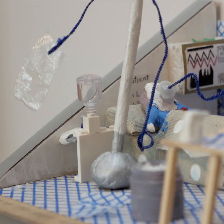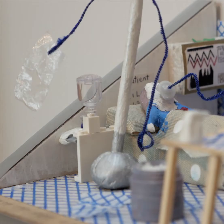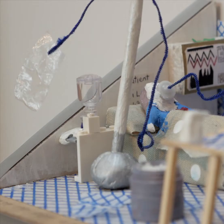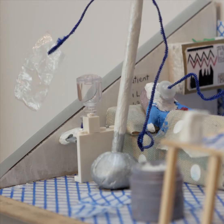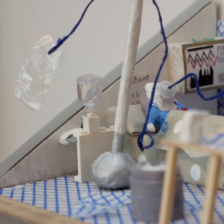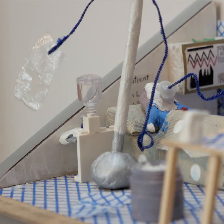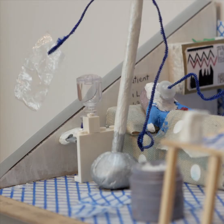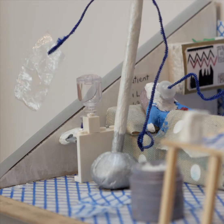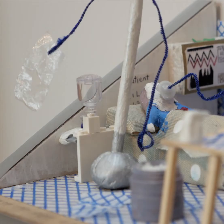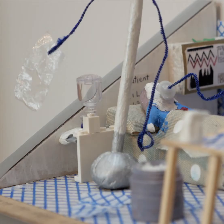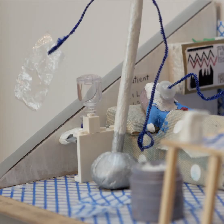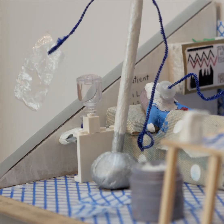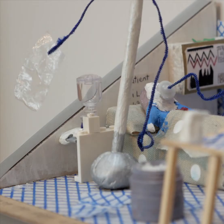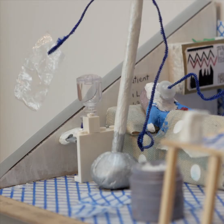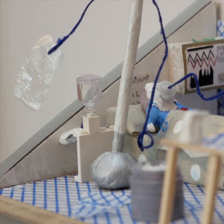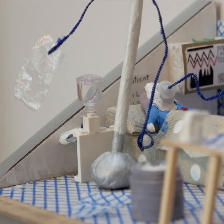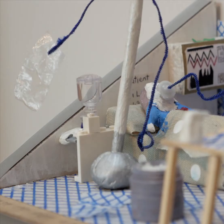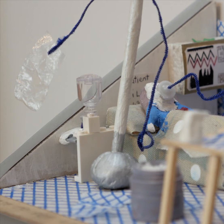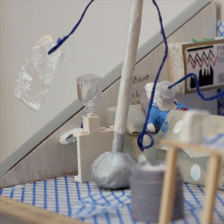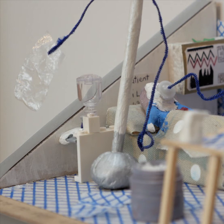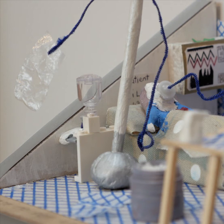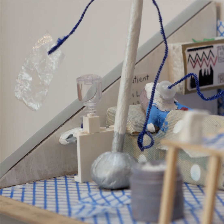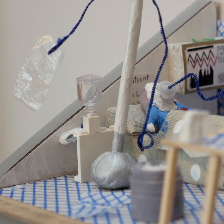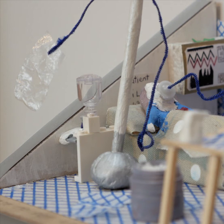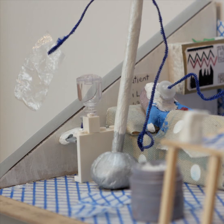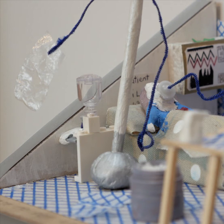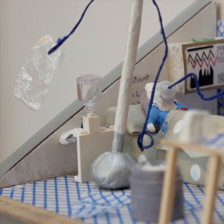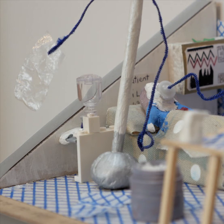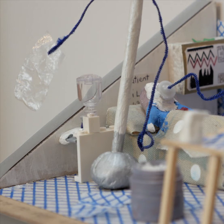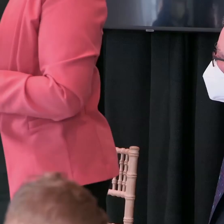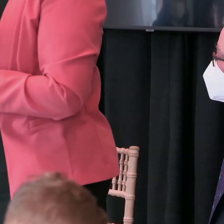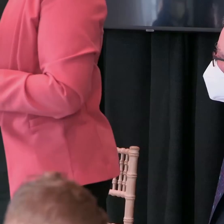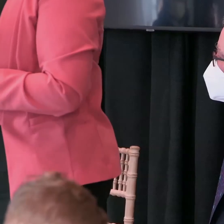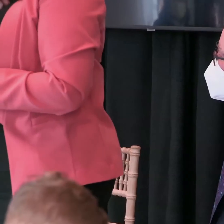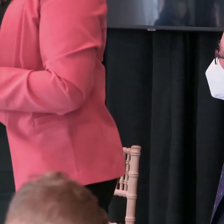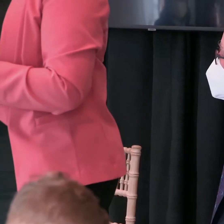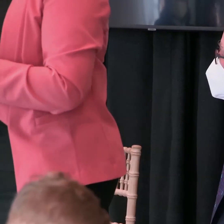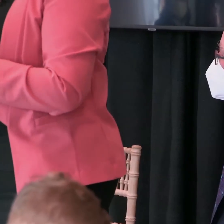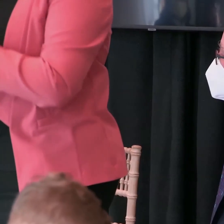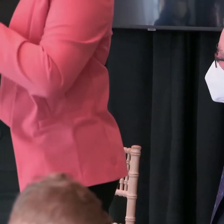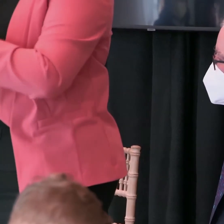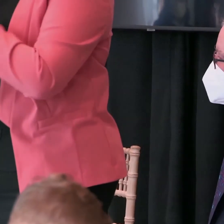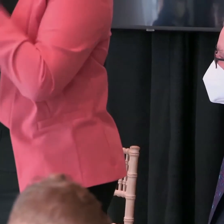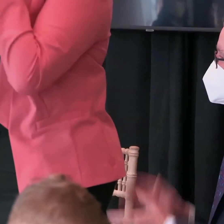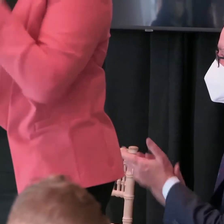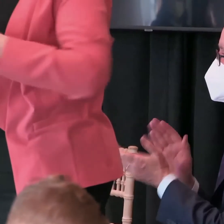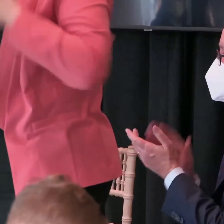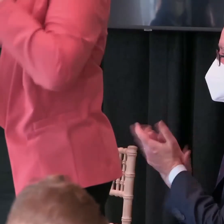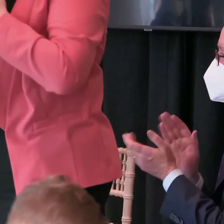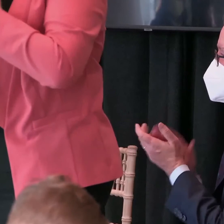are little houses with very big people inside them. Thank you and enjoy the rest of your day.